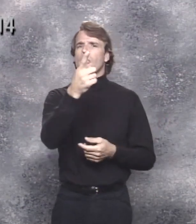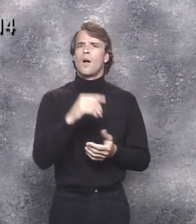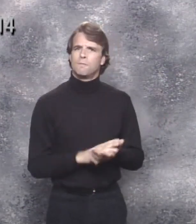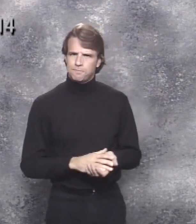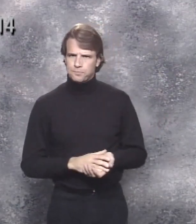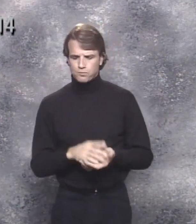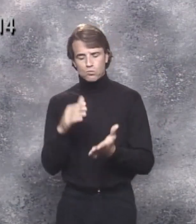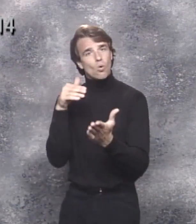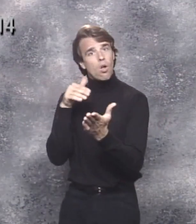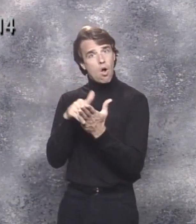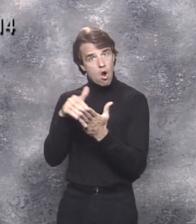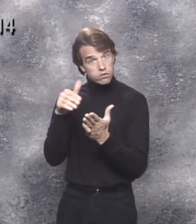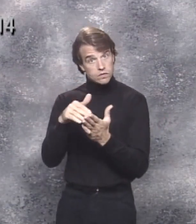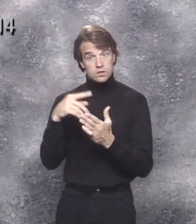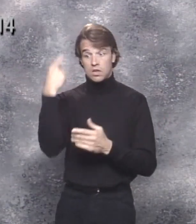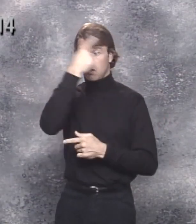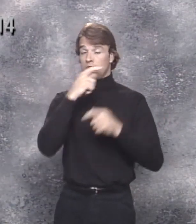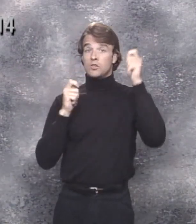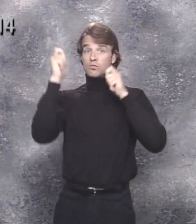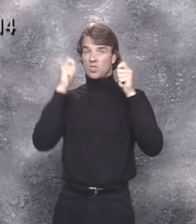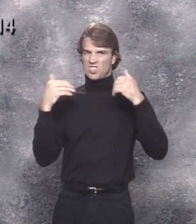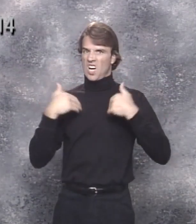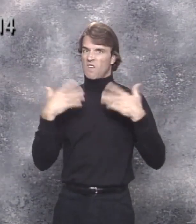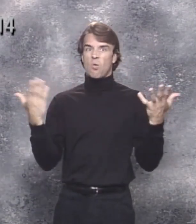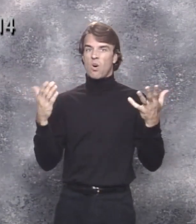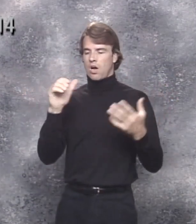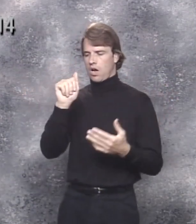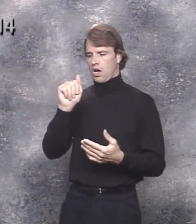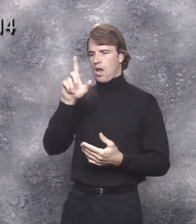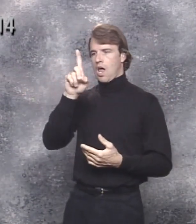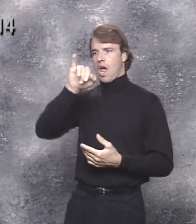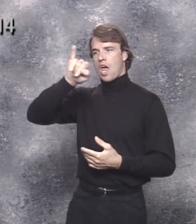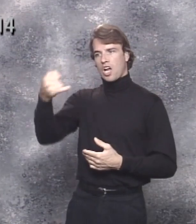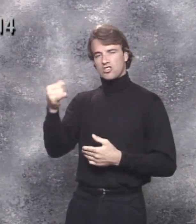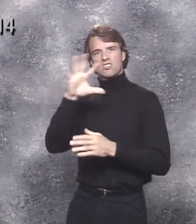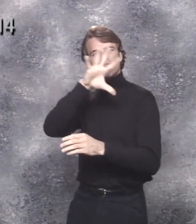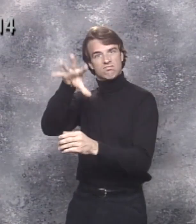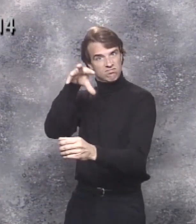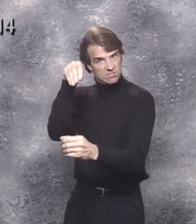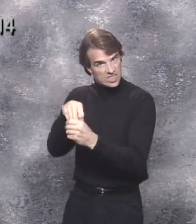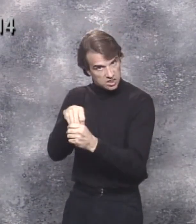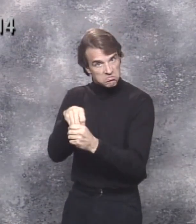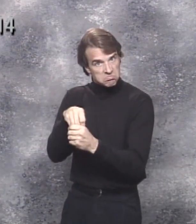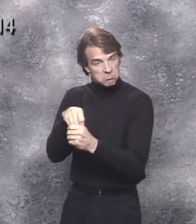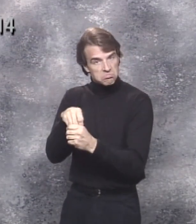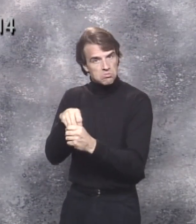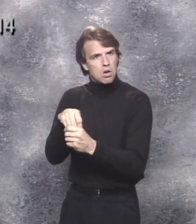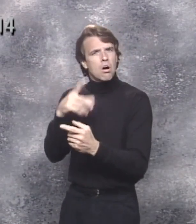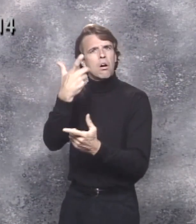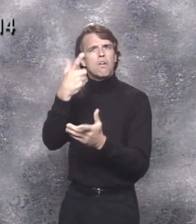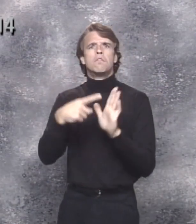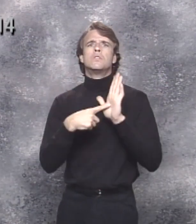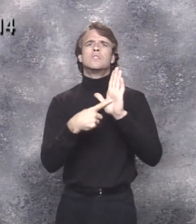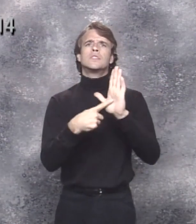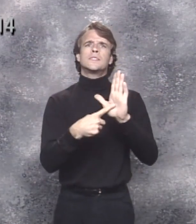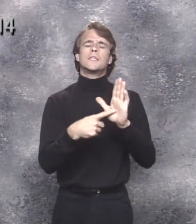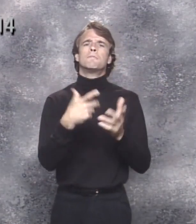same. Facial expressions are often the adjective involved in the message.